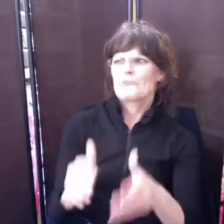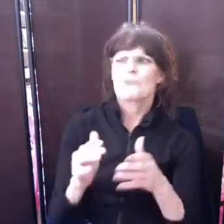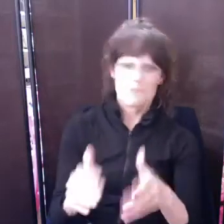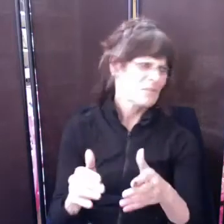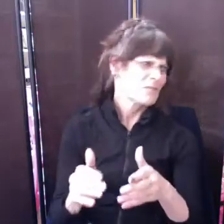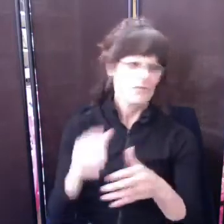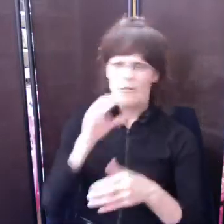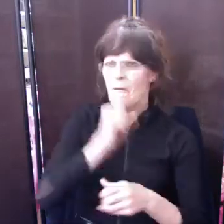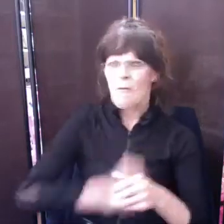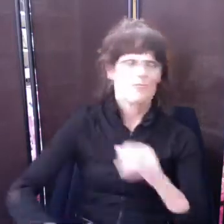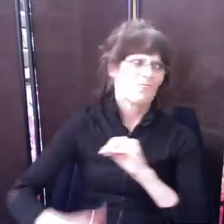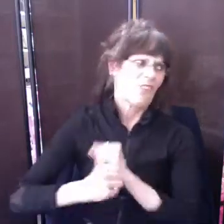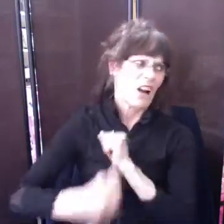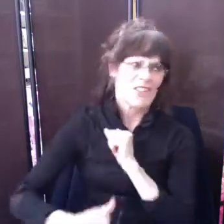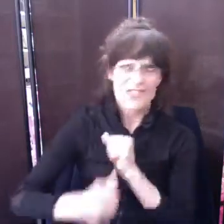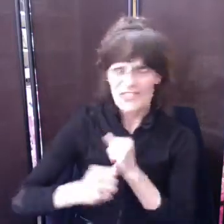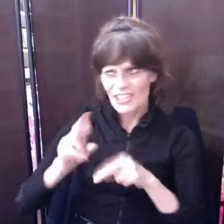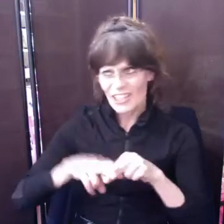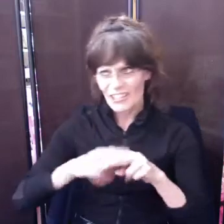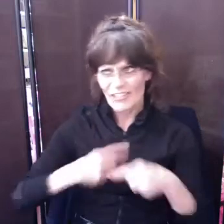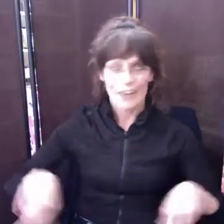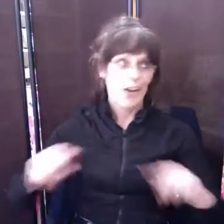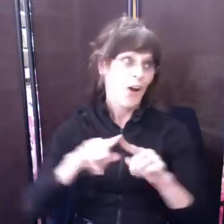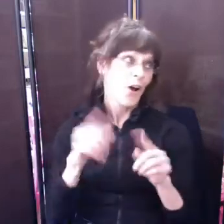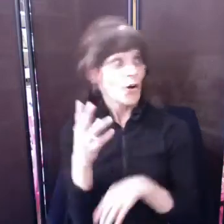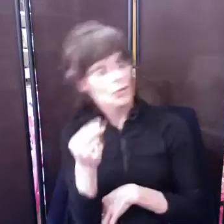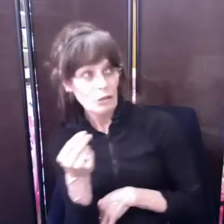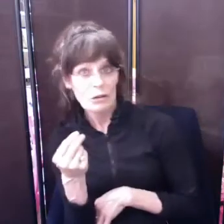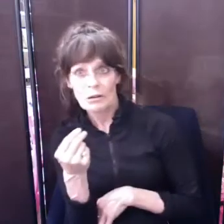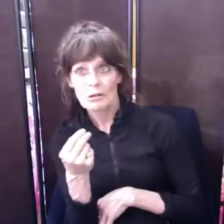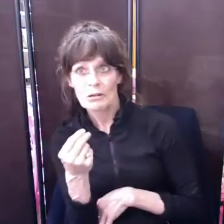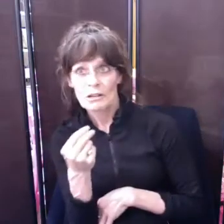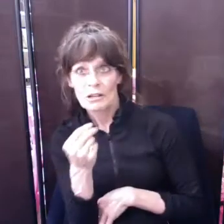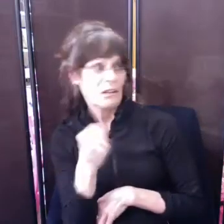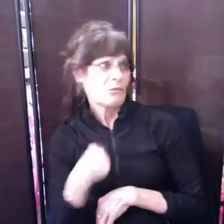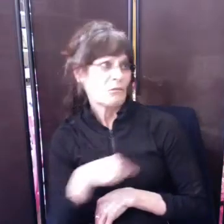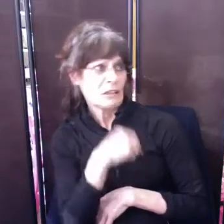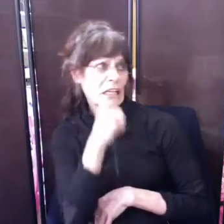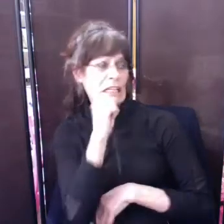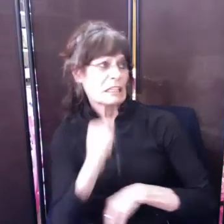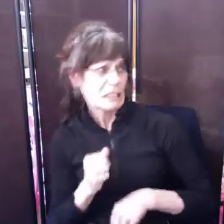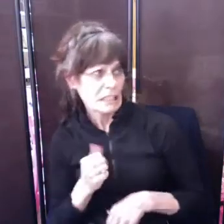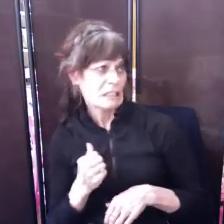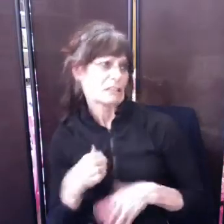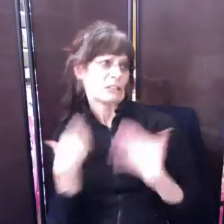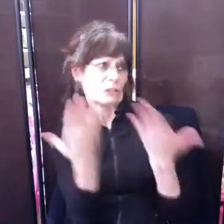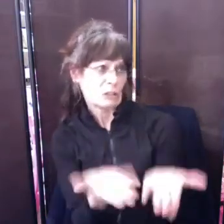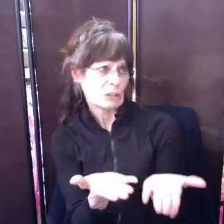sitting around, you know, saying, oh no, we're not going to have our meeting adulterated by pastry. You know, we're not even going to have